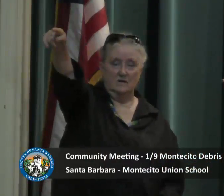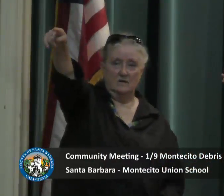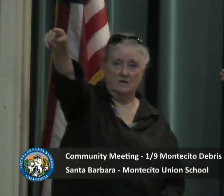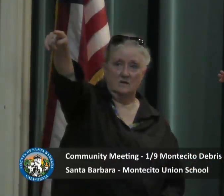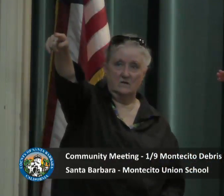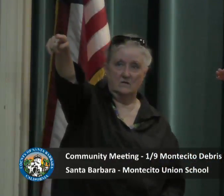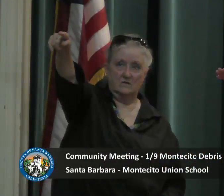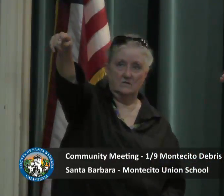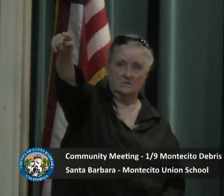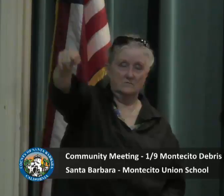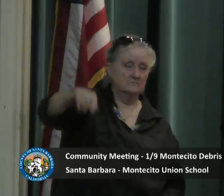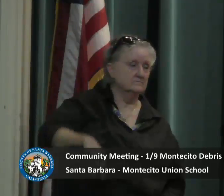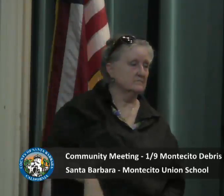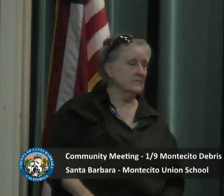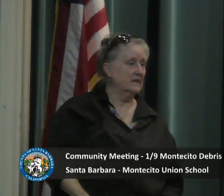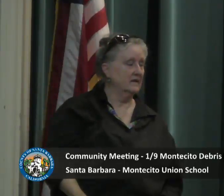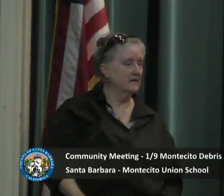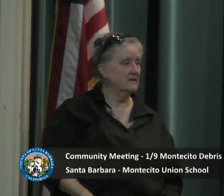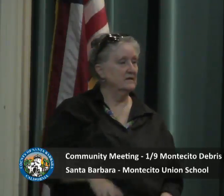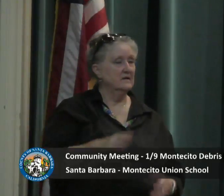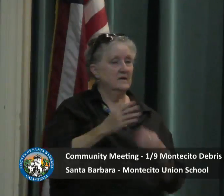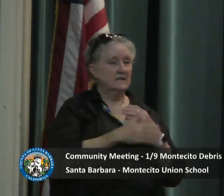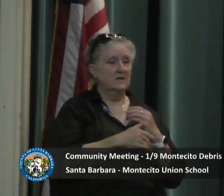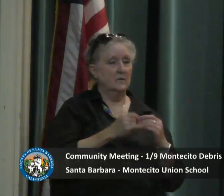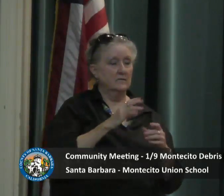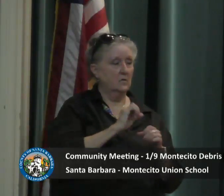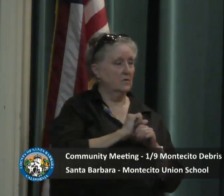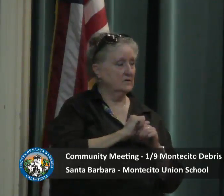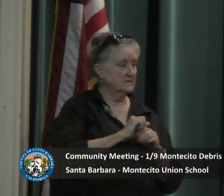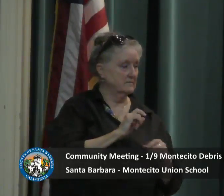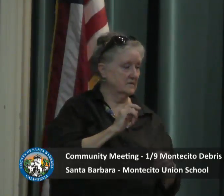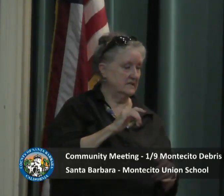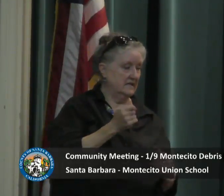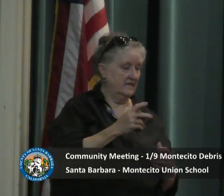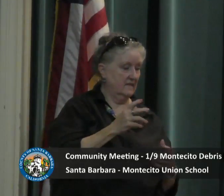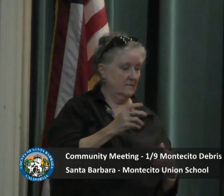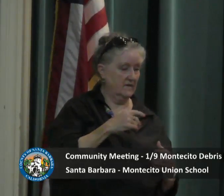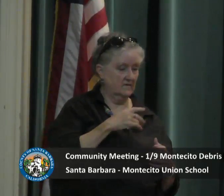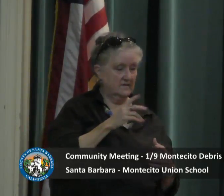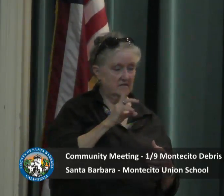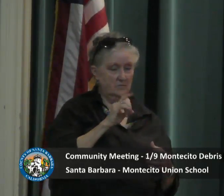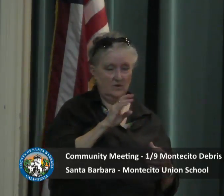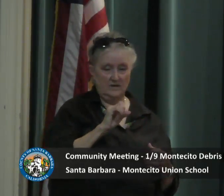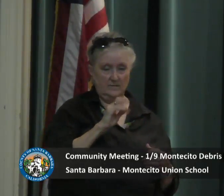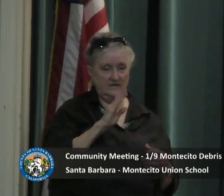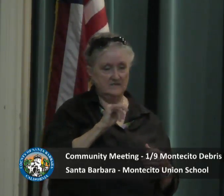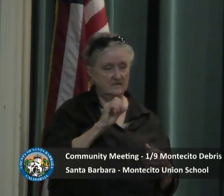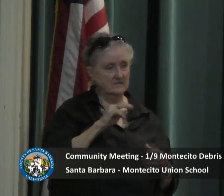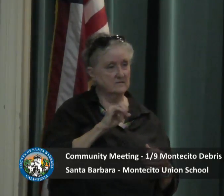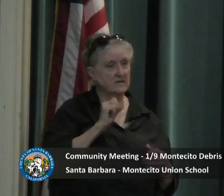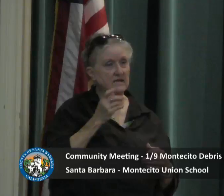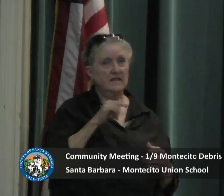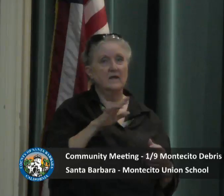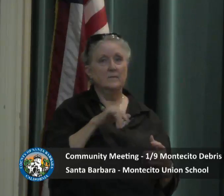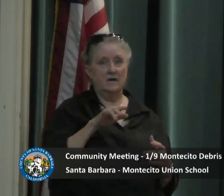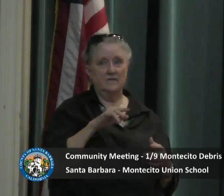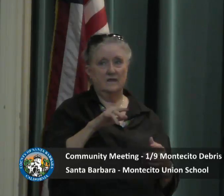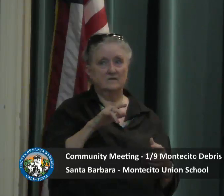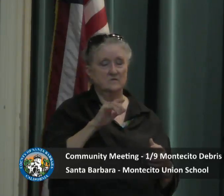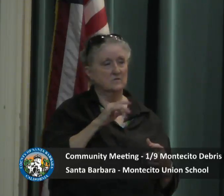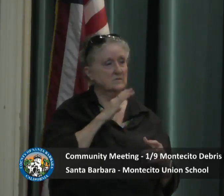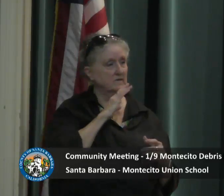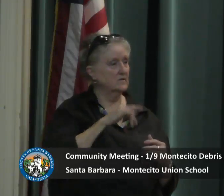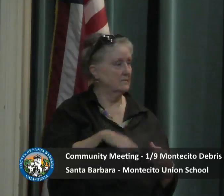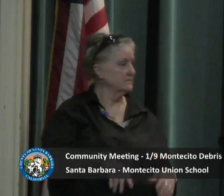right down here on this side with our county public works. So anything about the debris basins, anything about some of that, you could speak